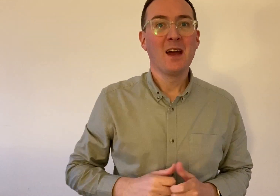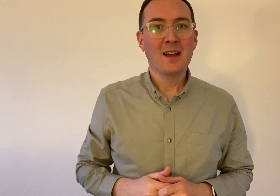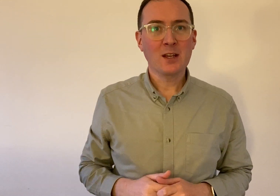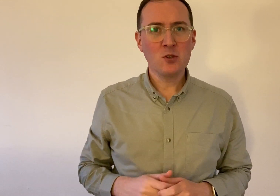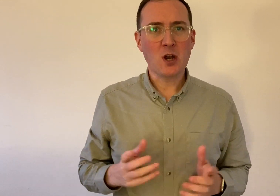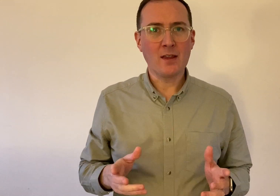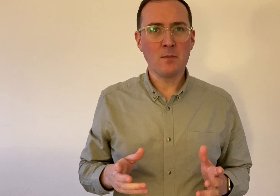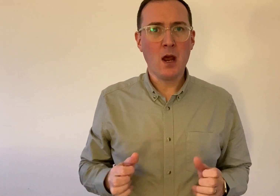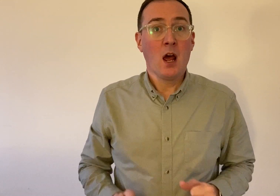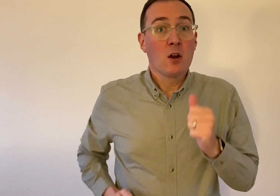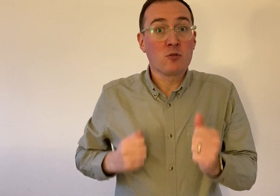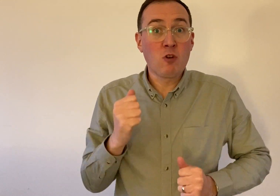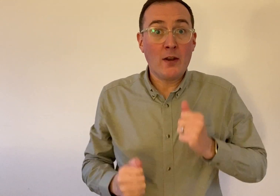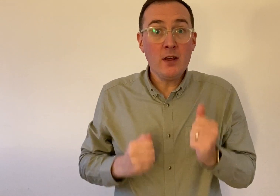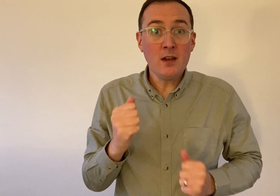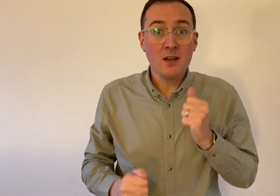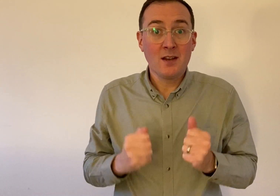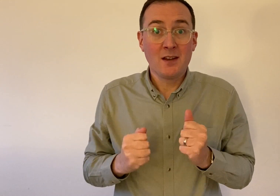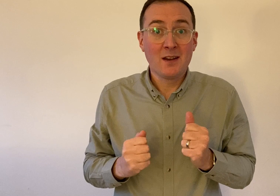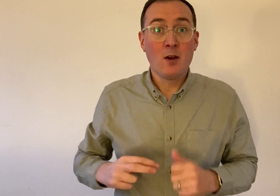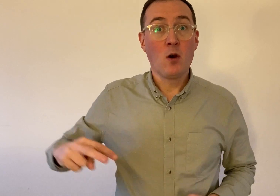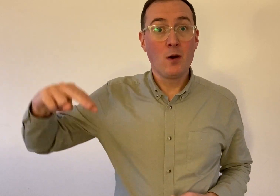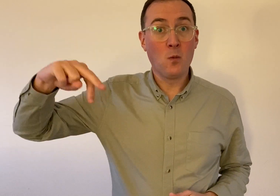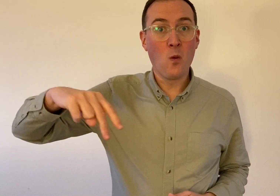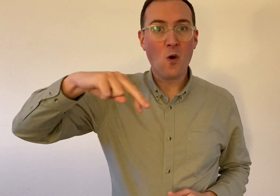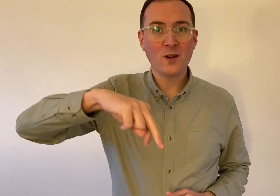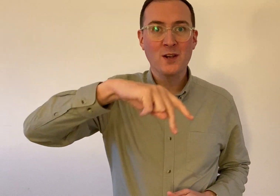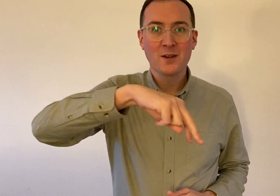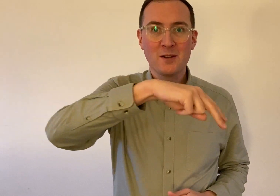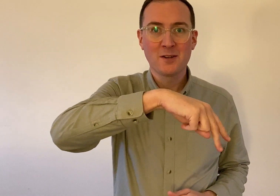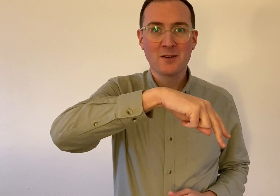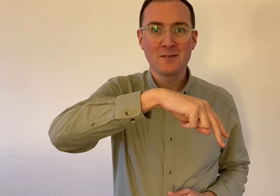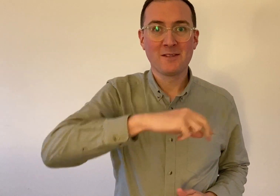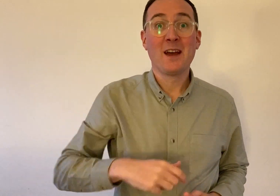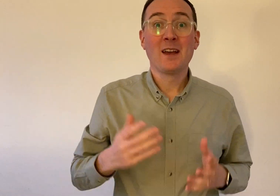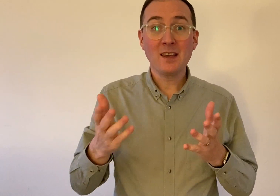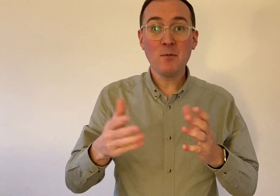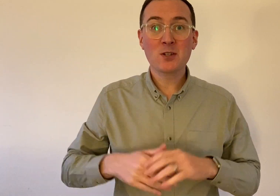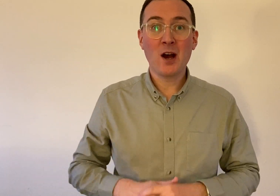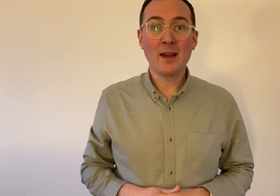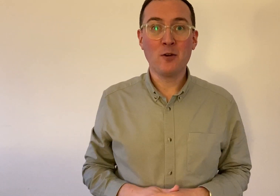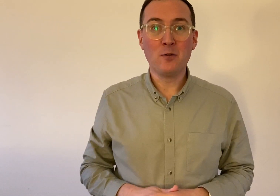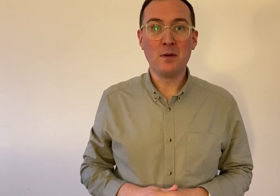Can you try them? Run. Walk. Give them a try at home.